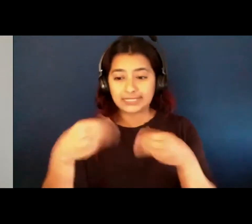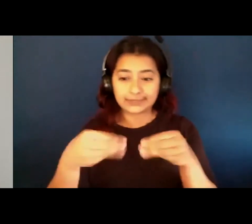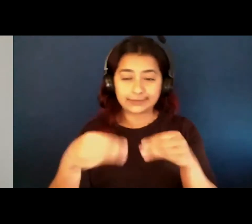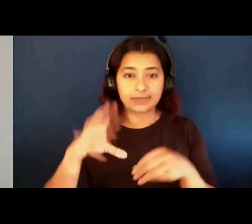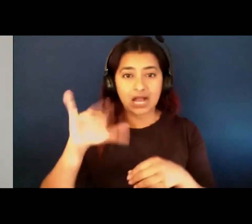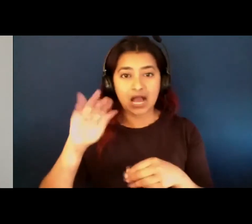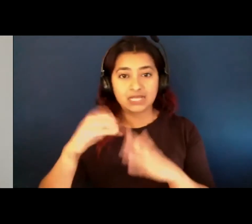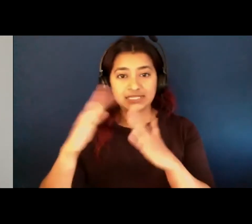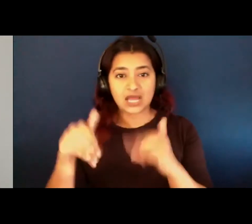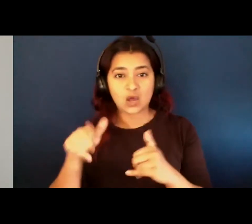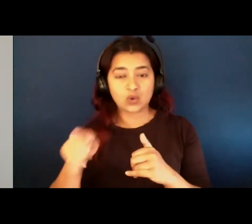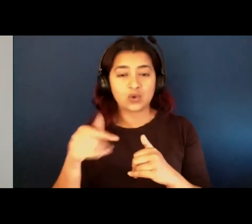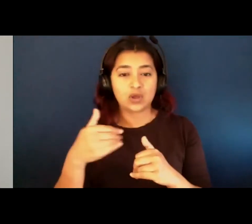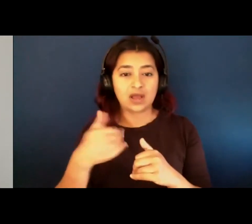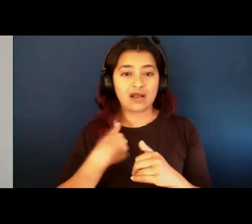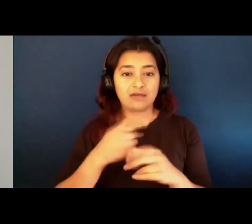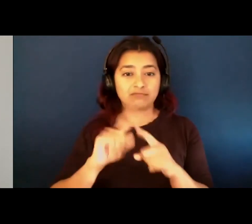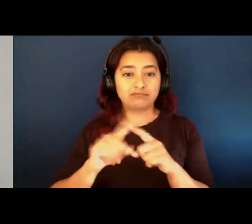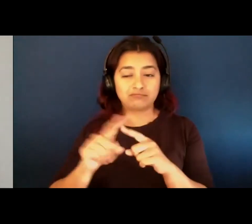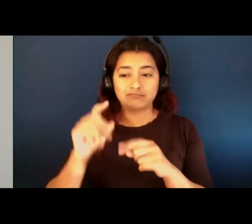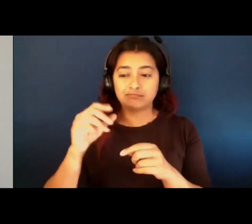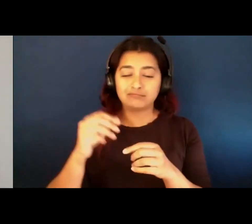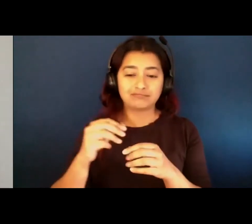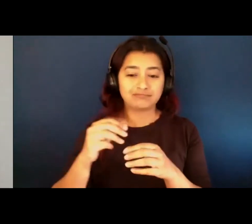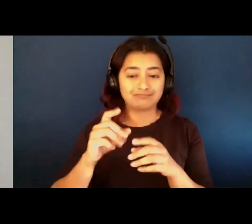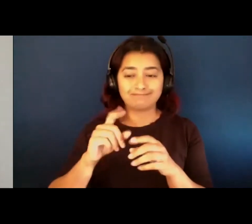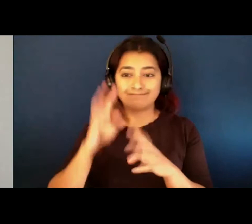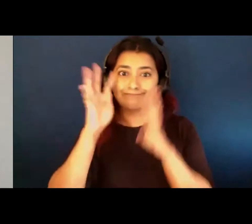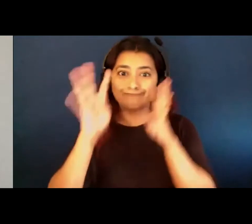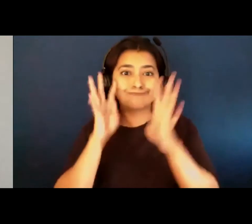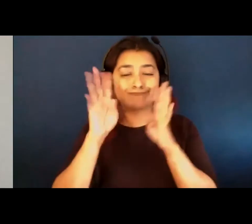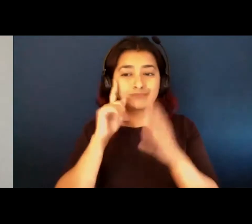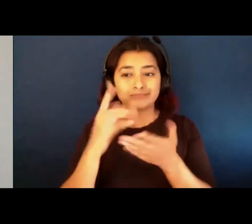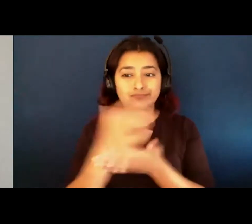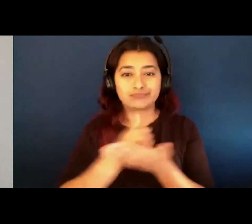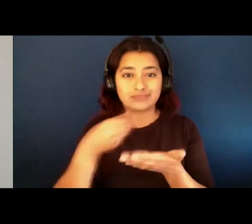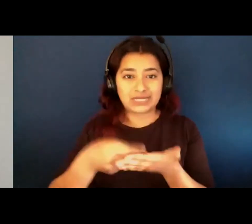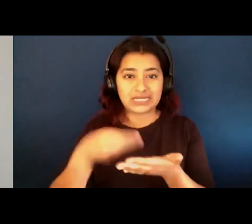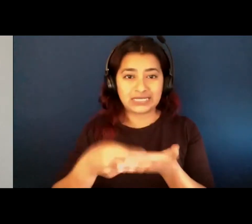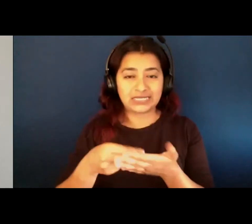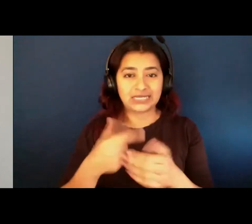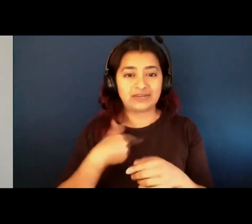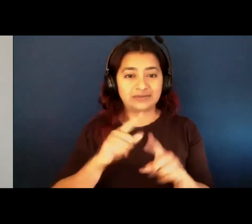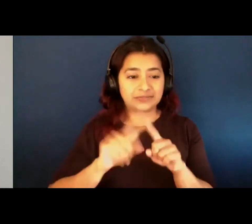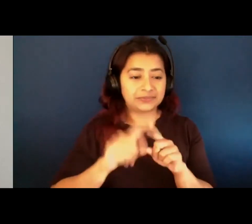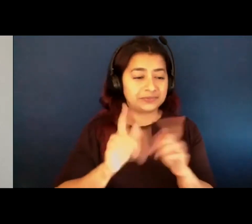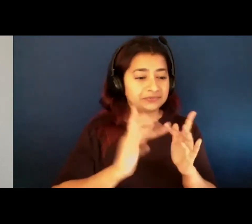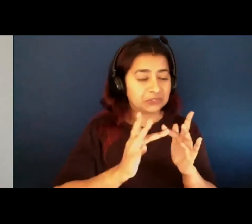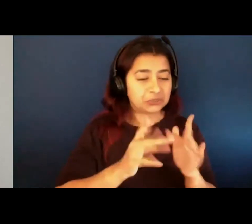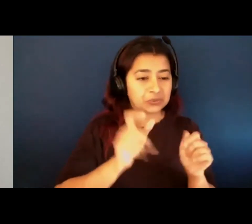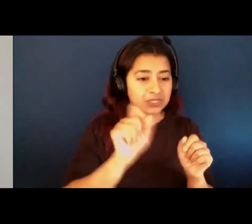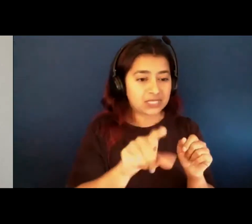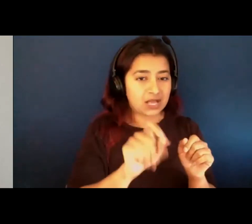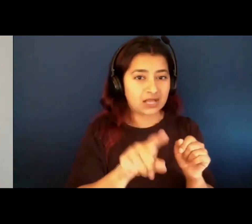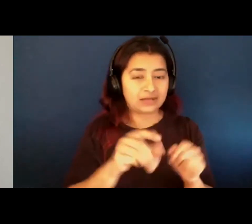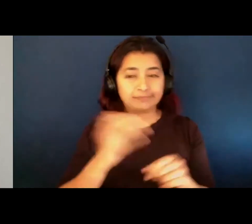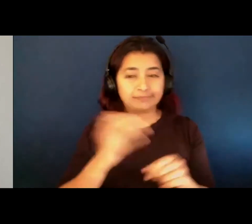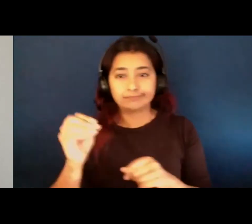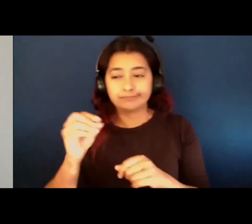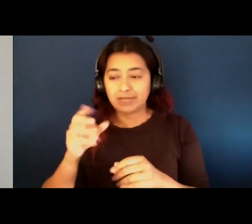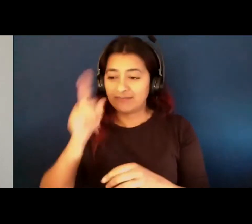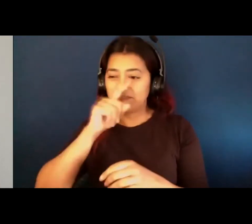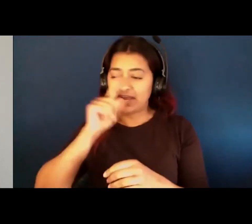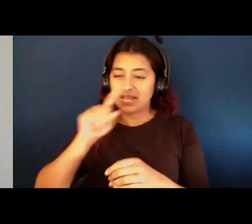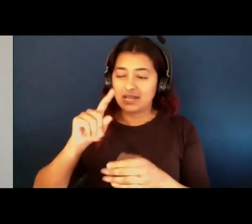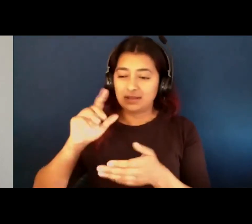hatched unsuccessful get-rich-quick schemes, the virtual slot machines, the counterfeit money press, the backyard